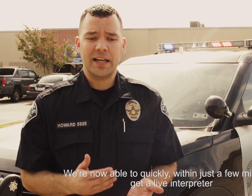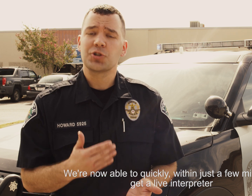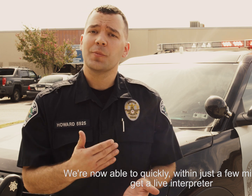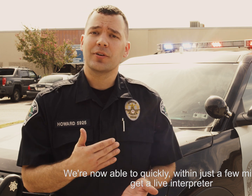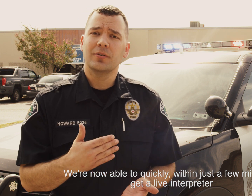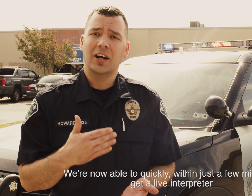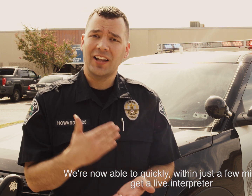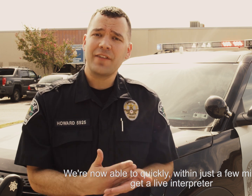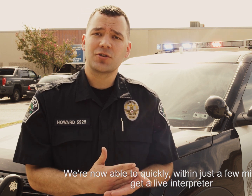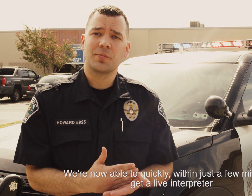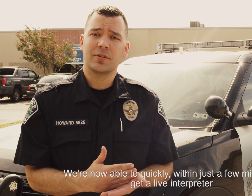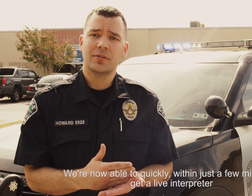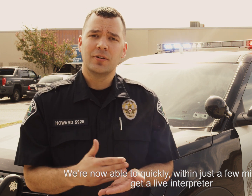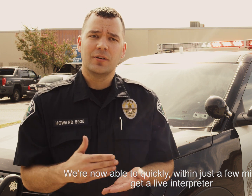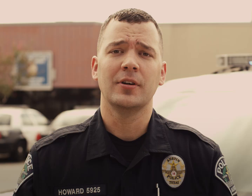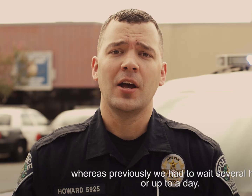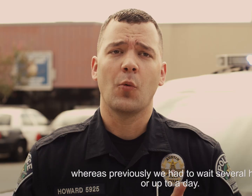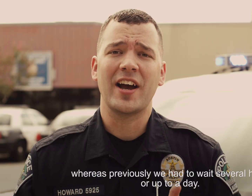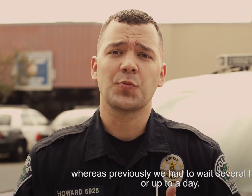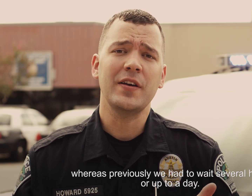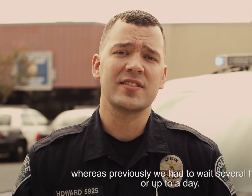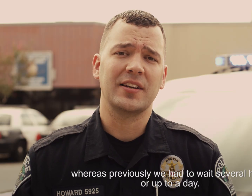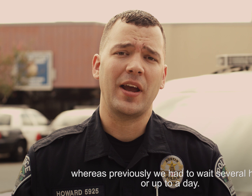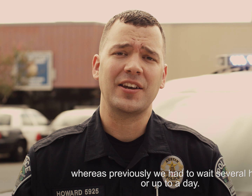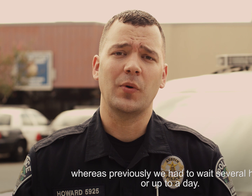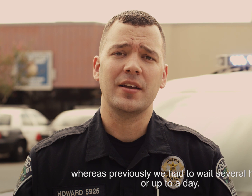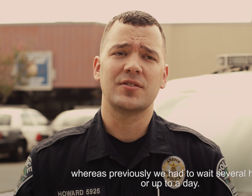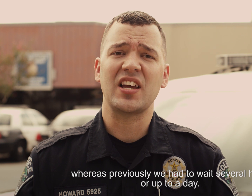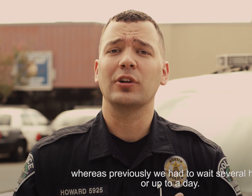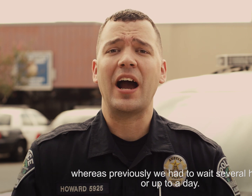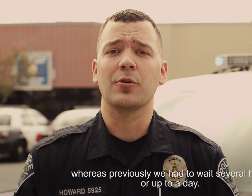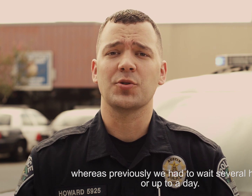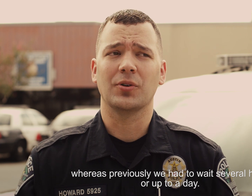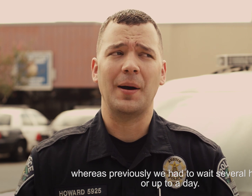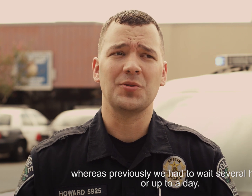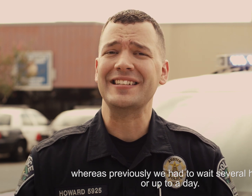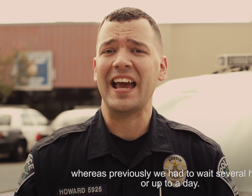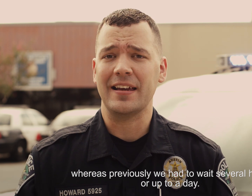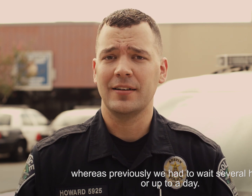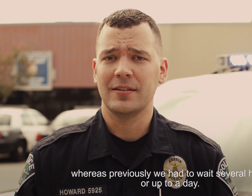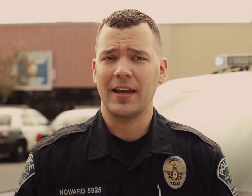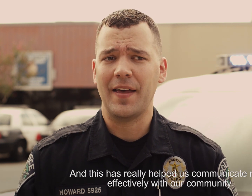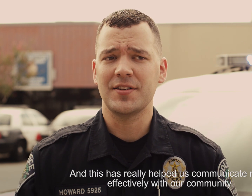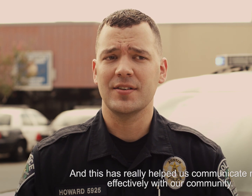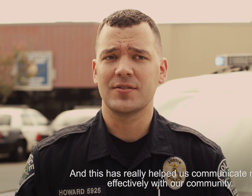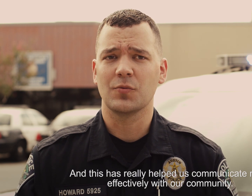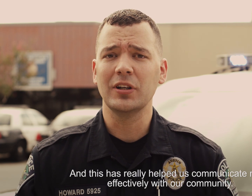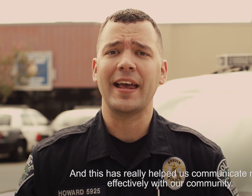get an interpreter, a live interpreter, whereas previously we had to wait several hours or up to a day. And this has really